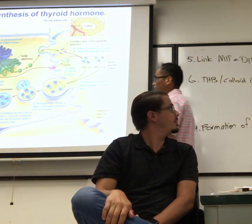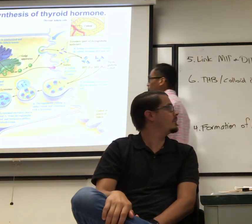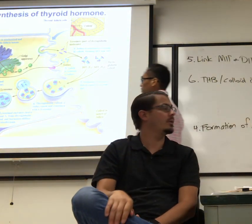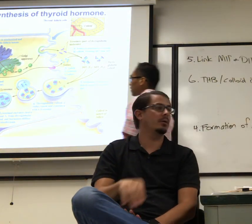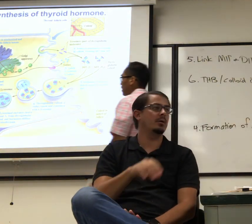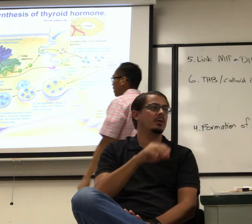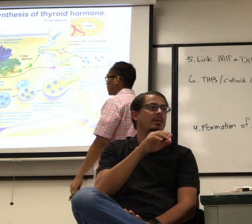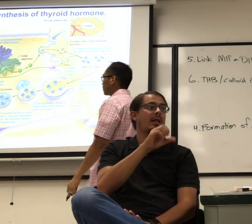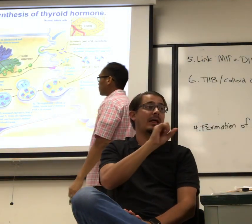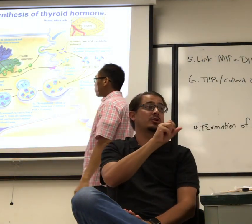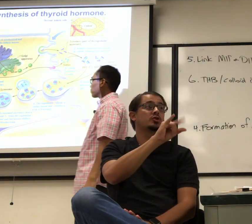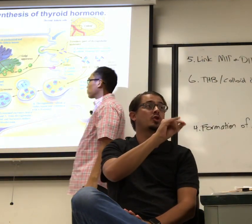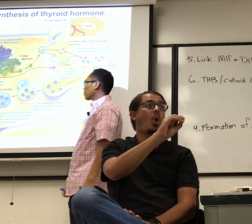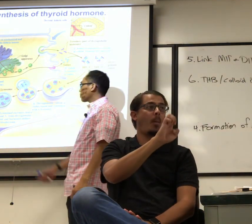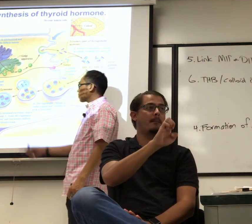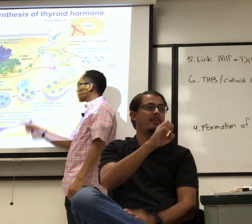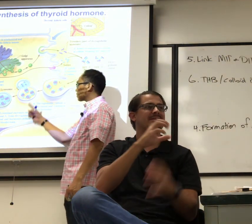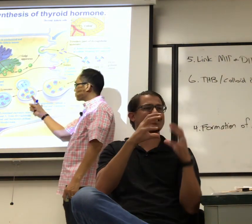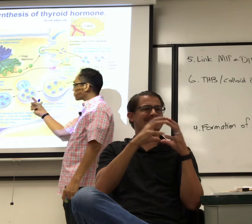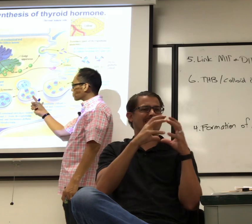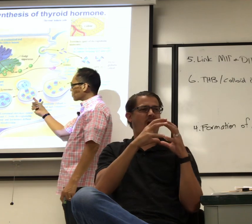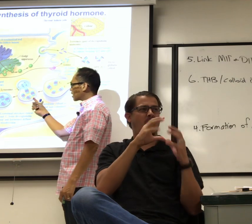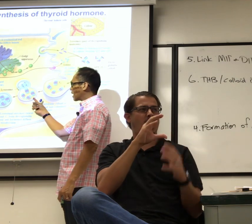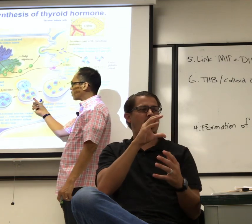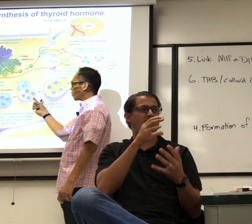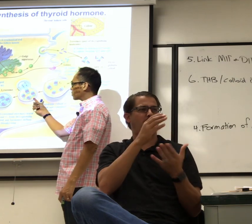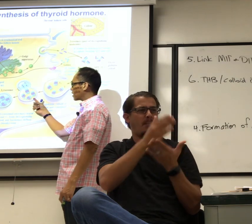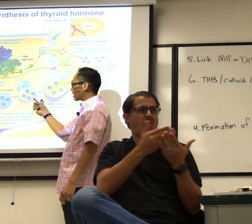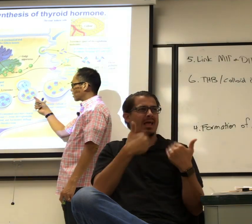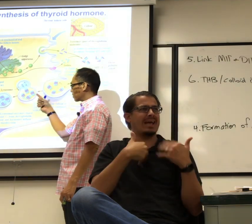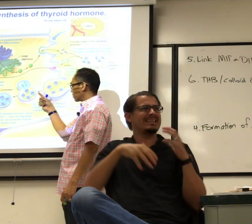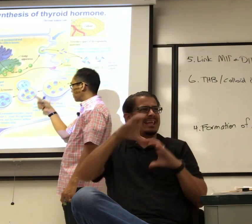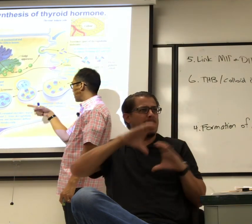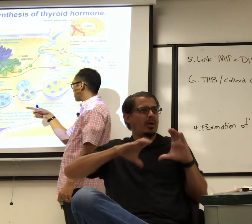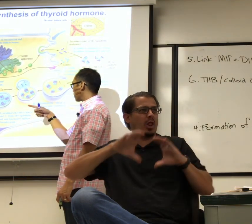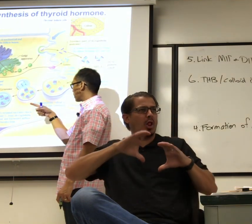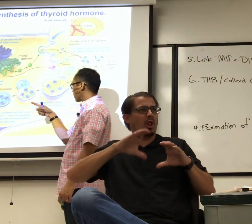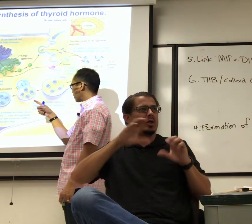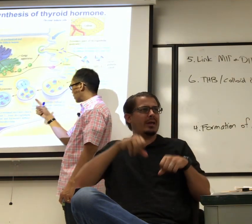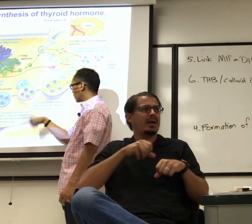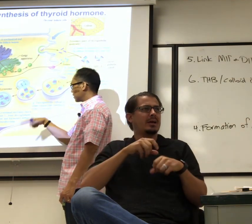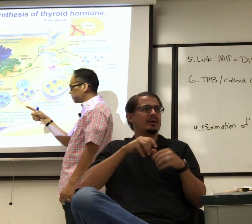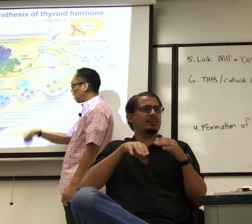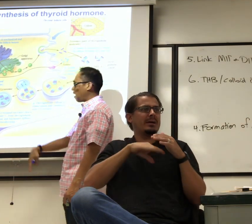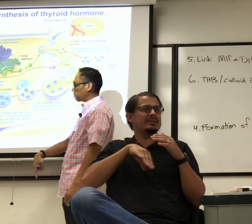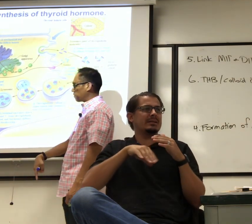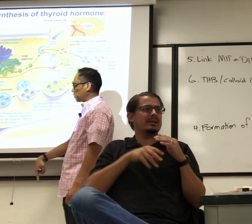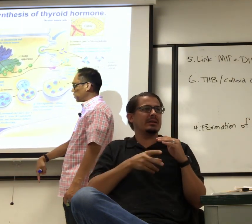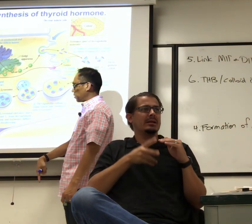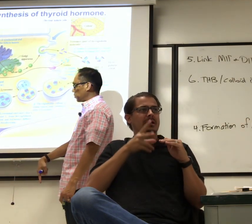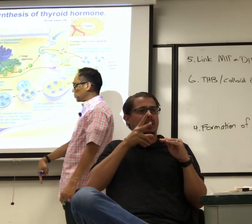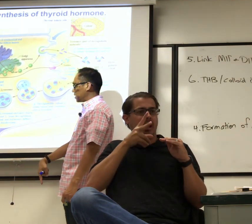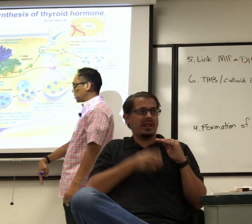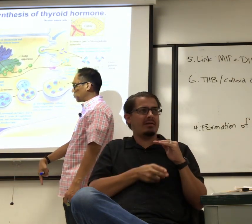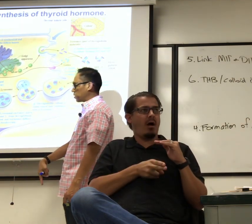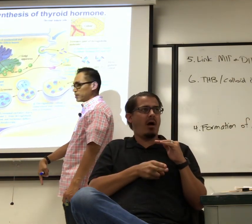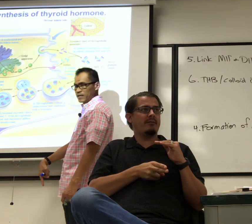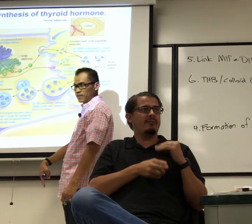Or lysosome, I should say. It's a lysosome. Lysosome. Lysosomes are the cell organelle that have the